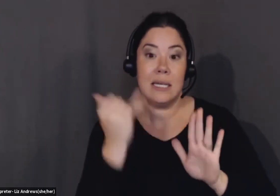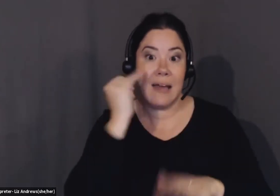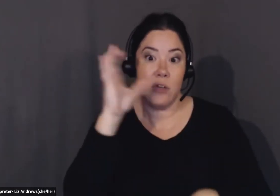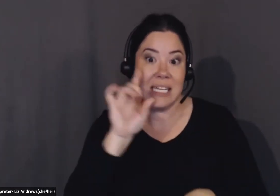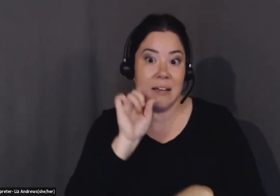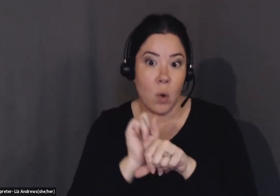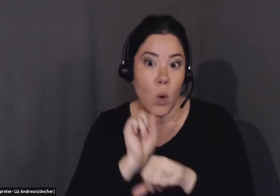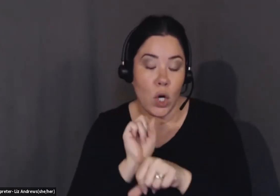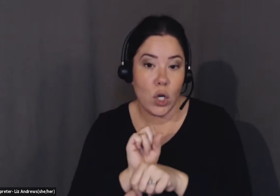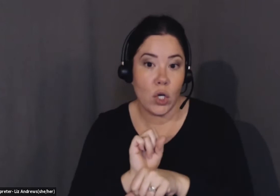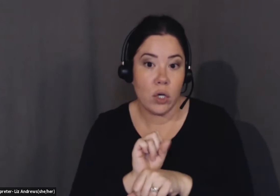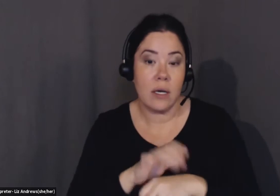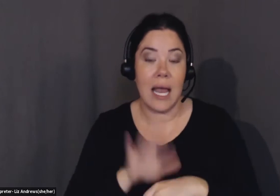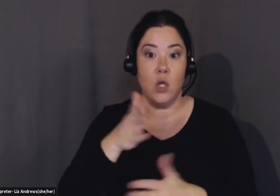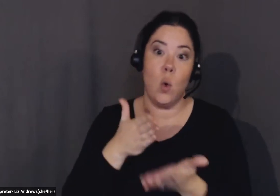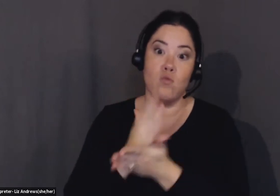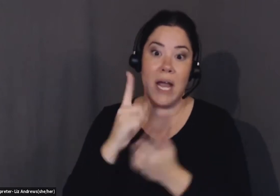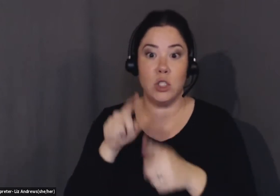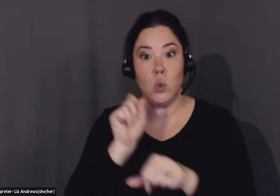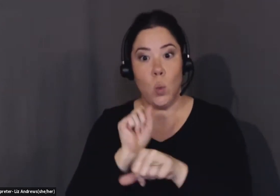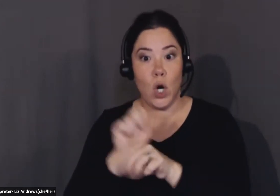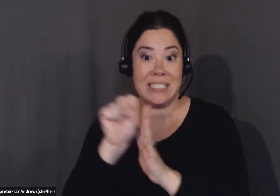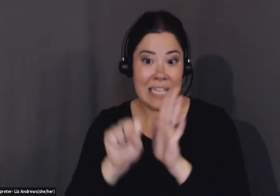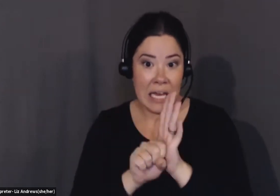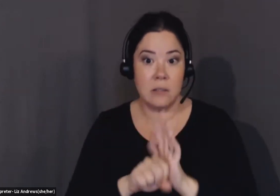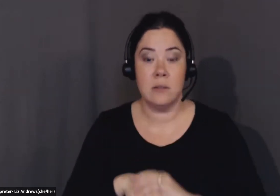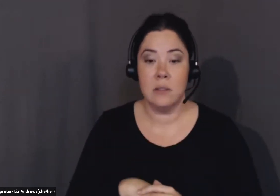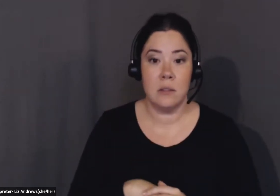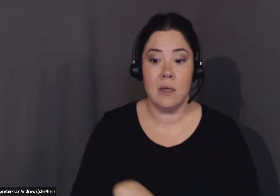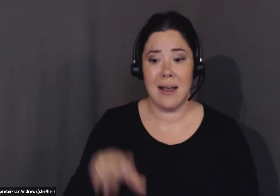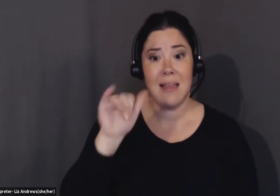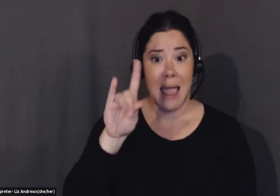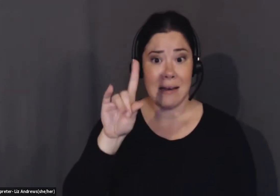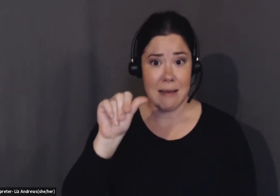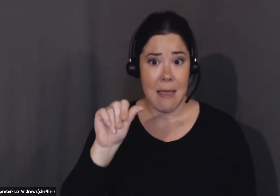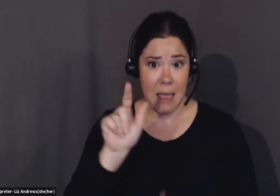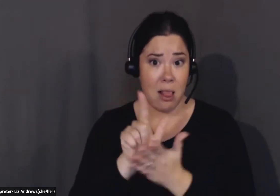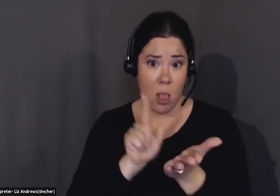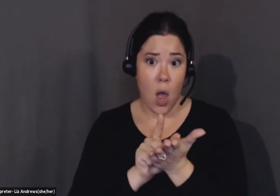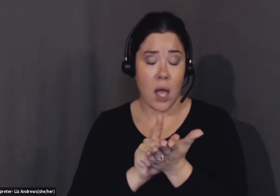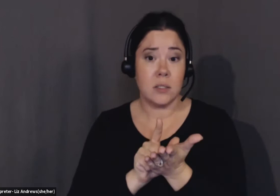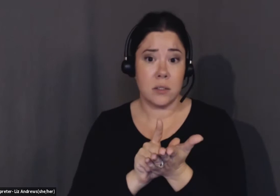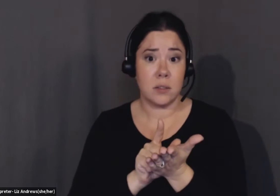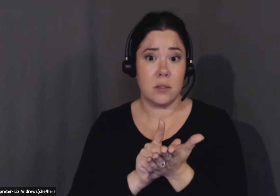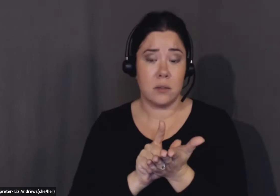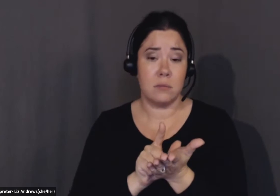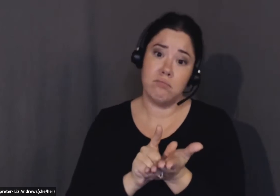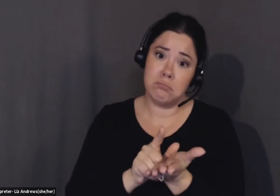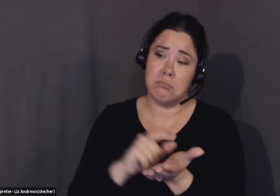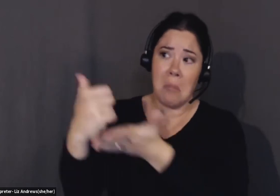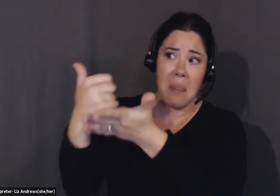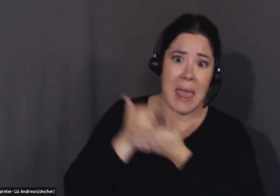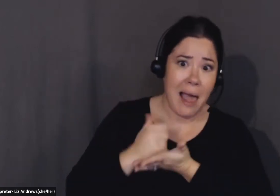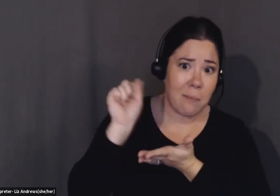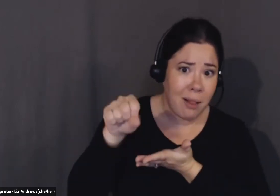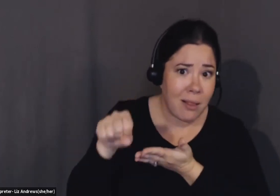work state. The ADA laws do count for us, but they